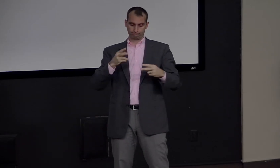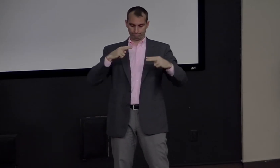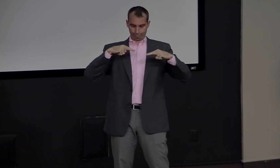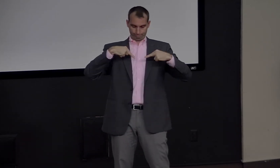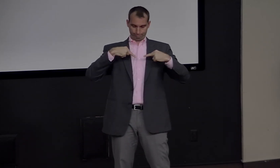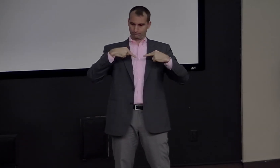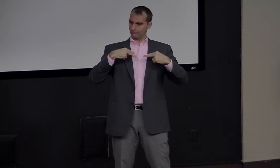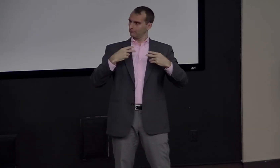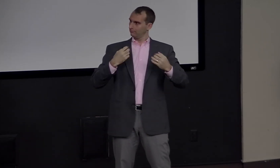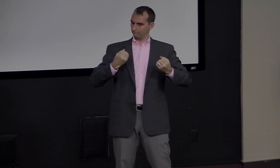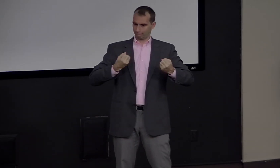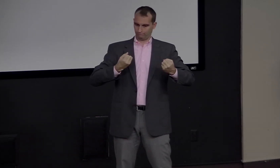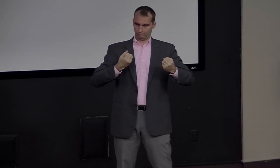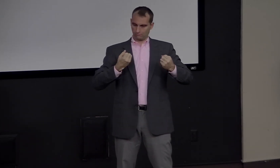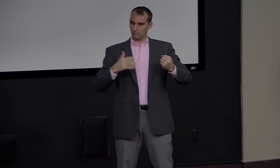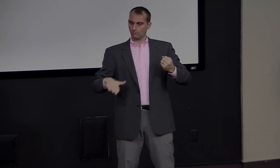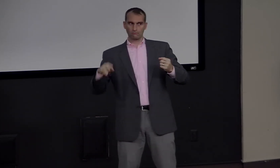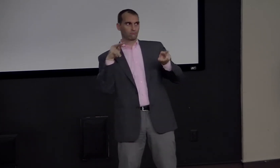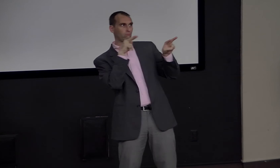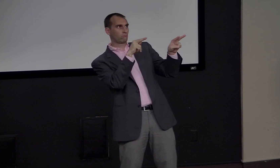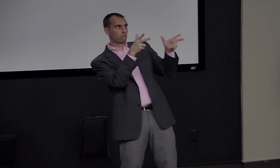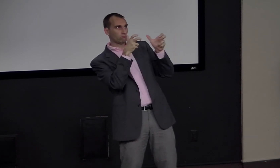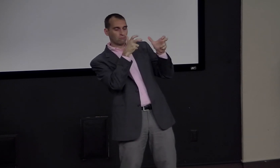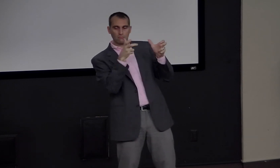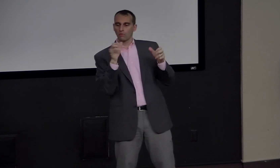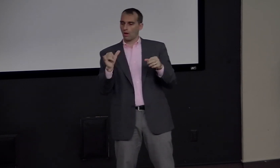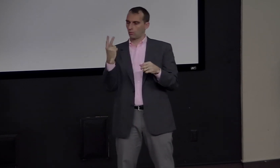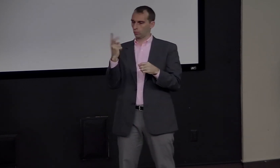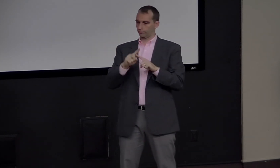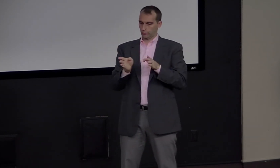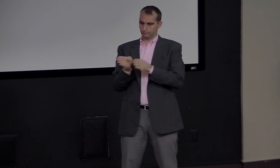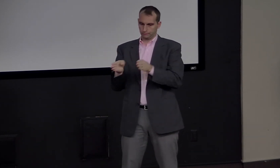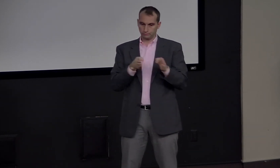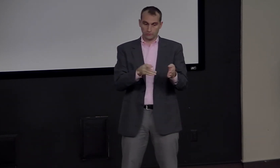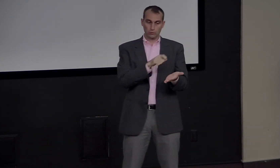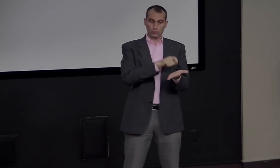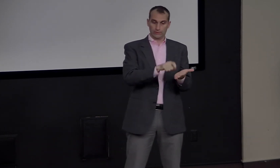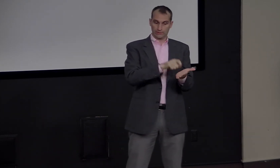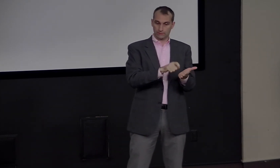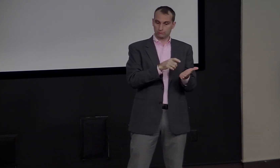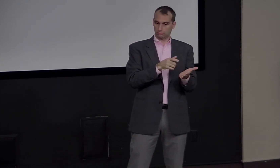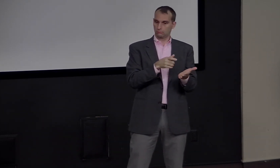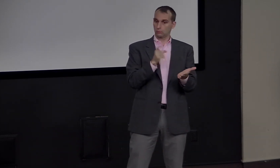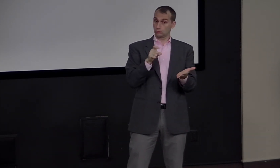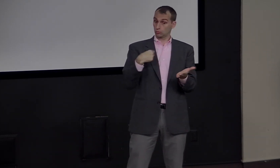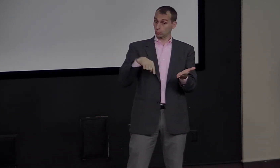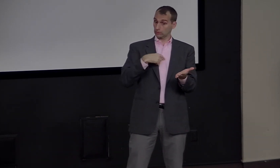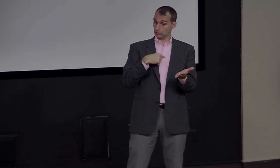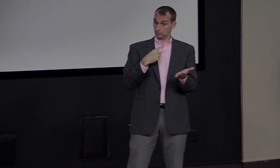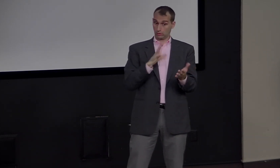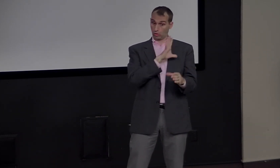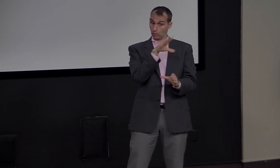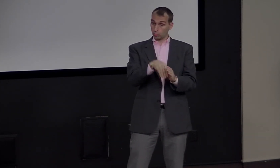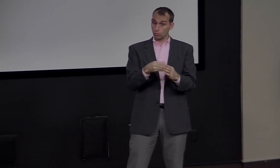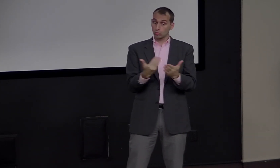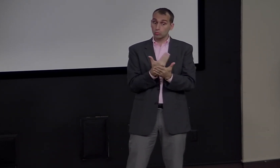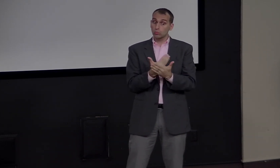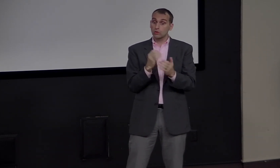that having the introspect on sign language or being able to see sign language is different from the written mode? And should